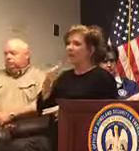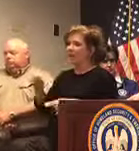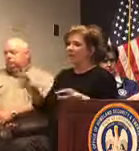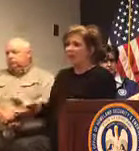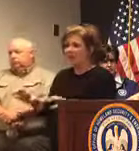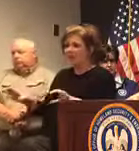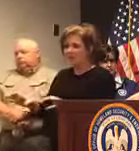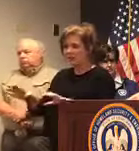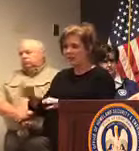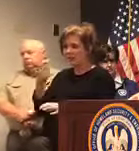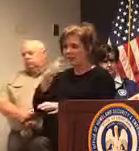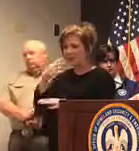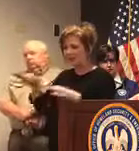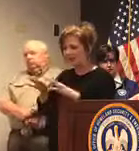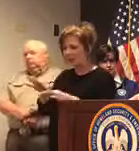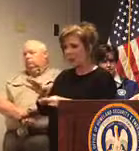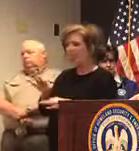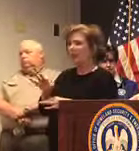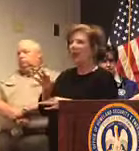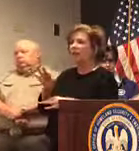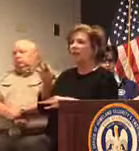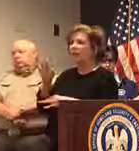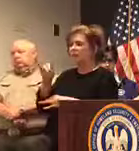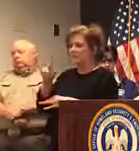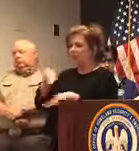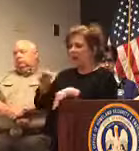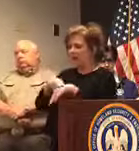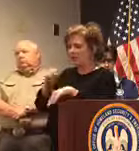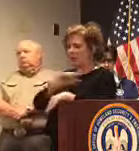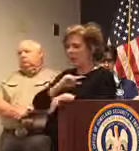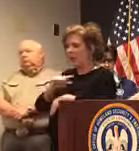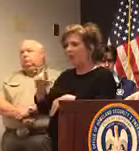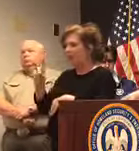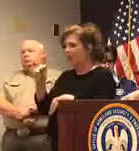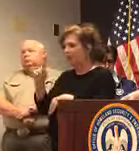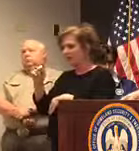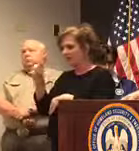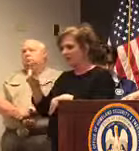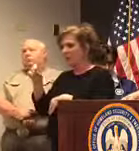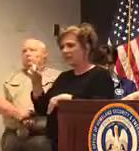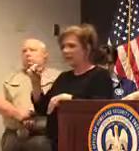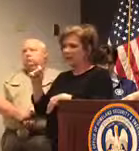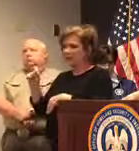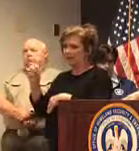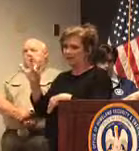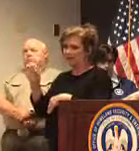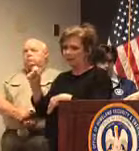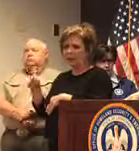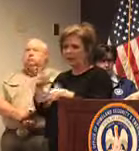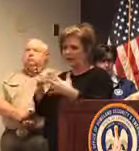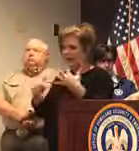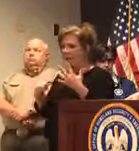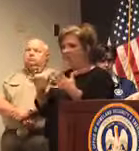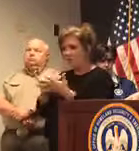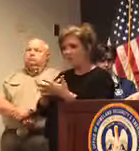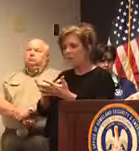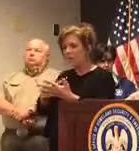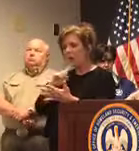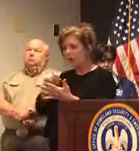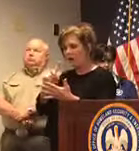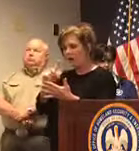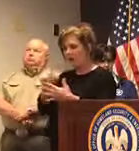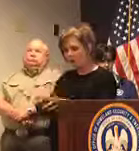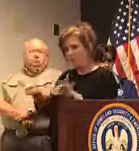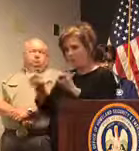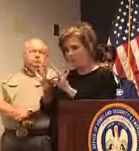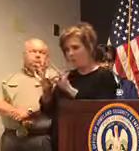just a moment by the National Guard, by DCFS, and by DOTD, are those that we believe are prudent based